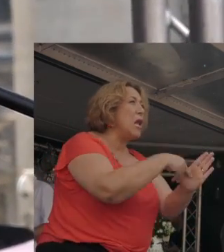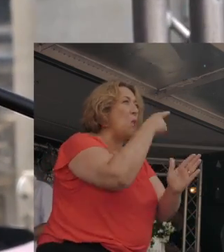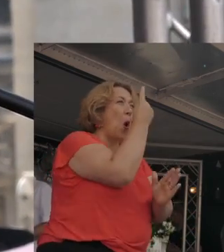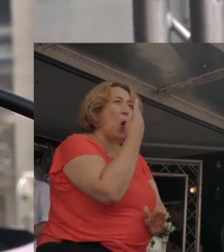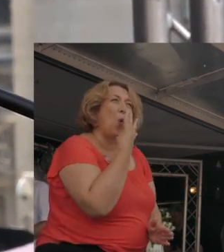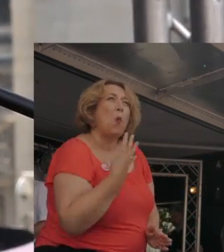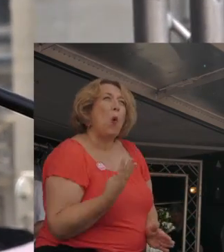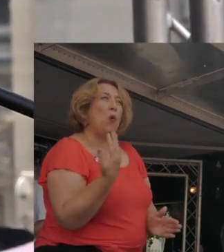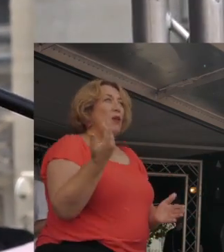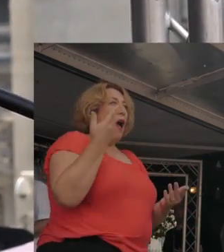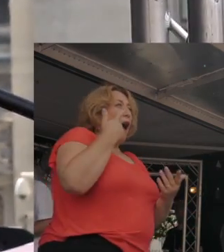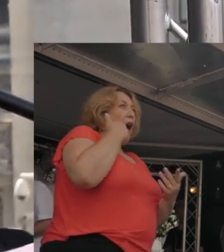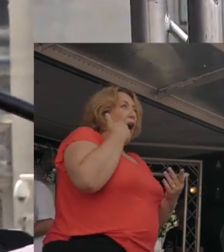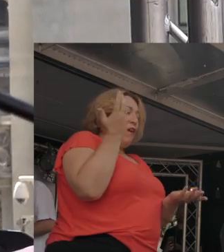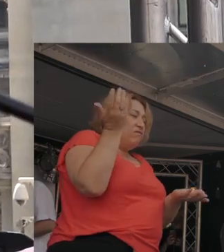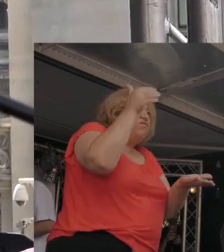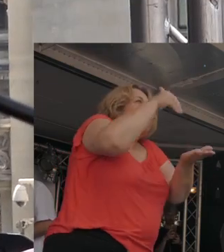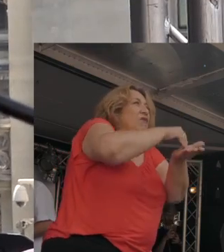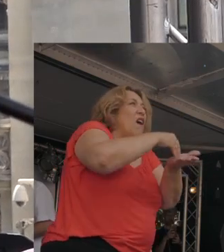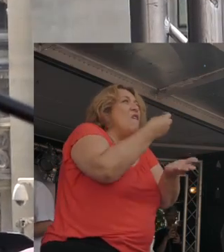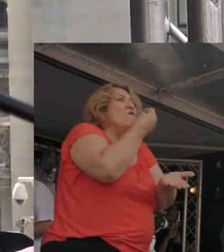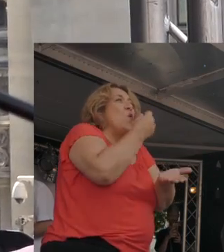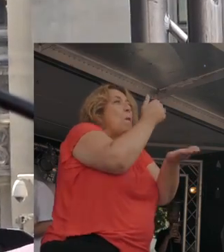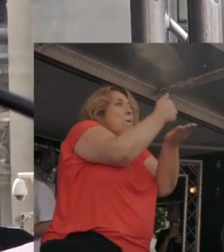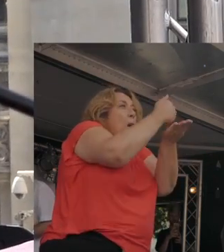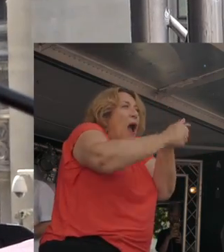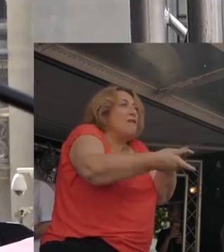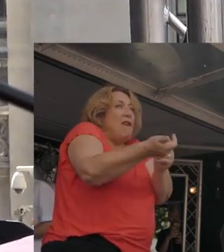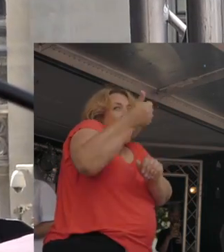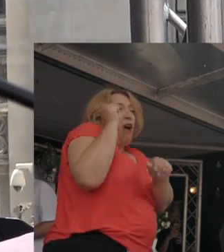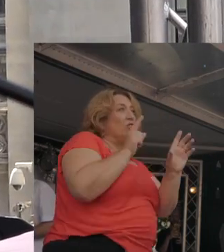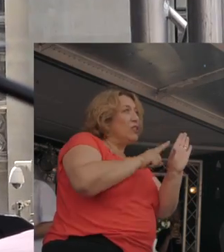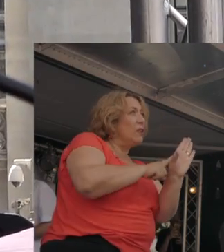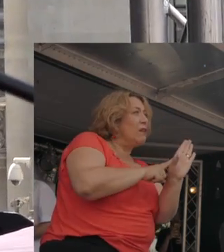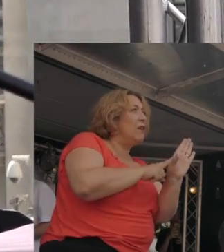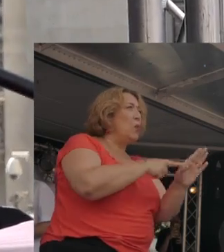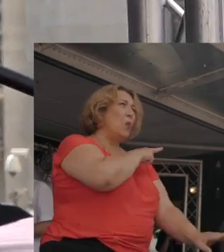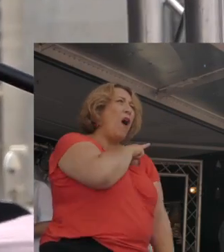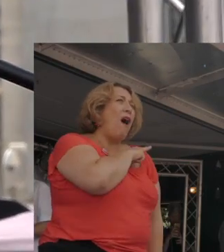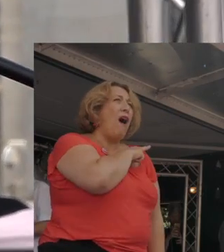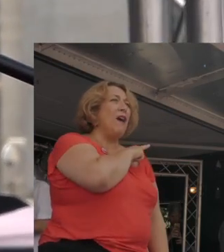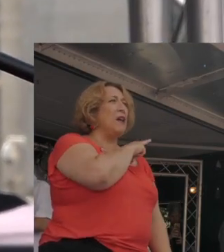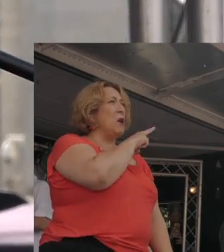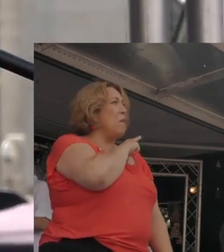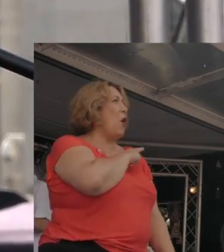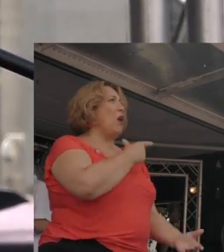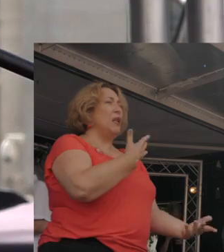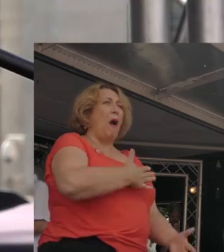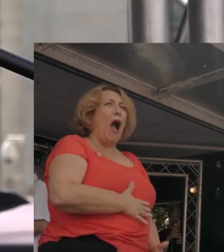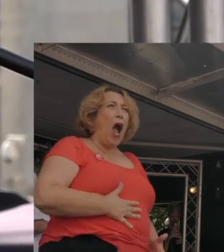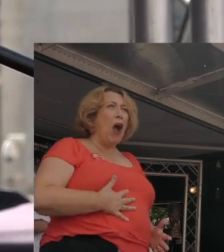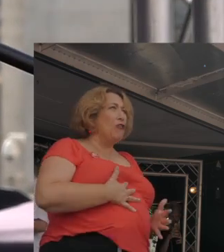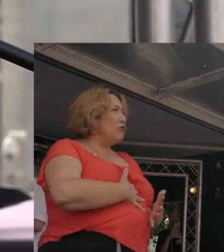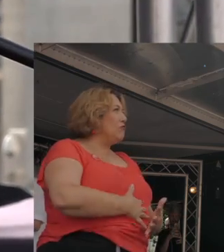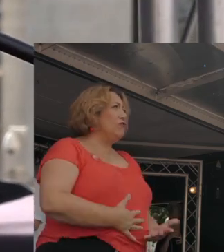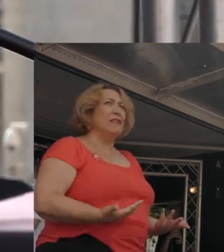turning up at food banks last year because they were hungry and